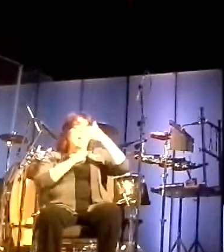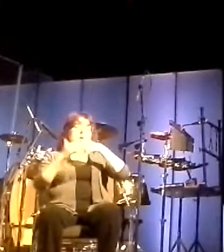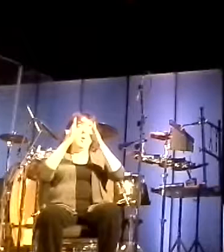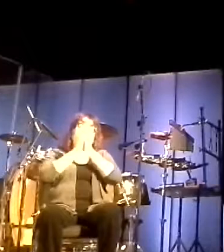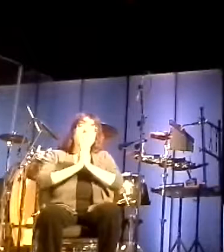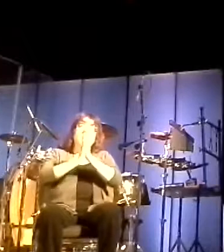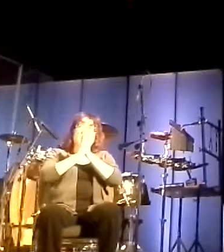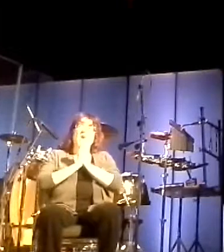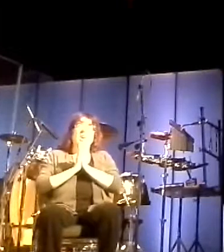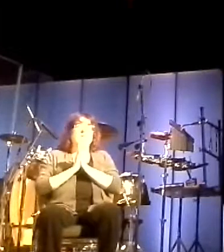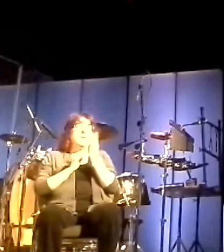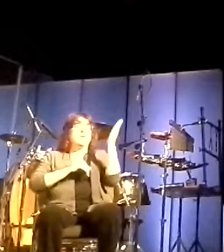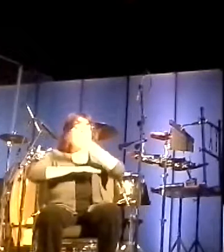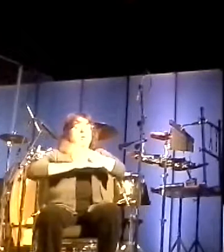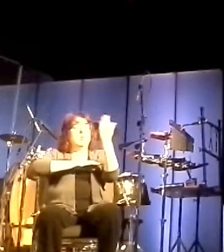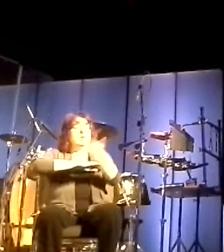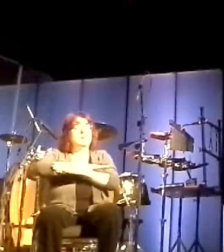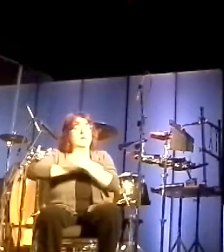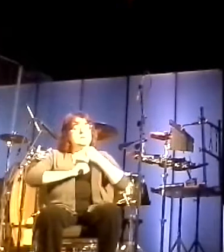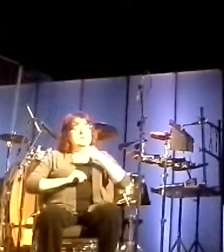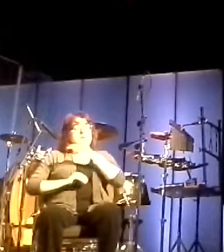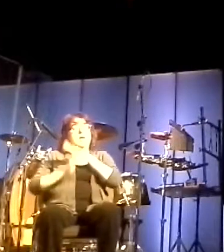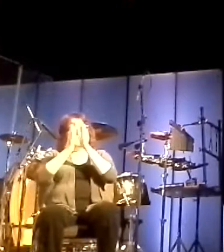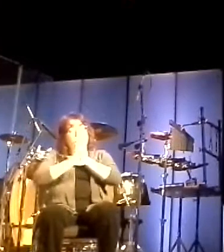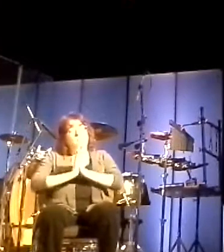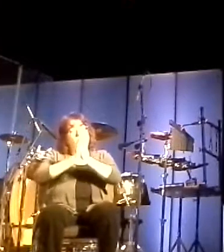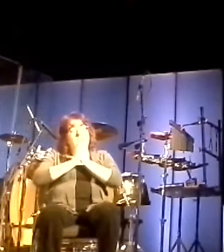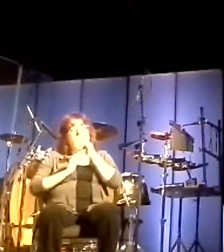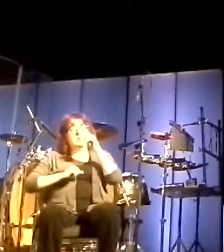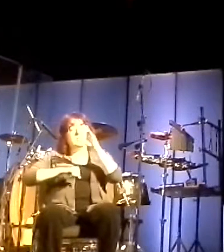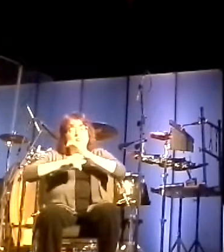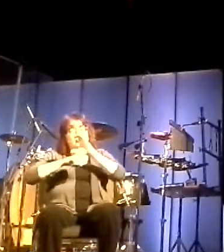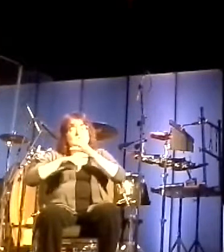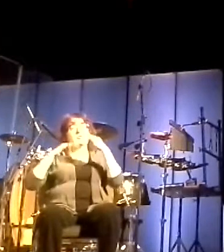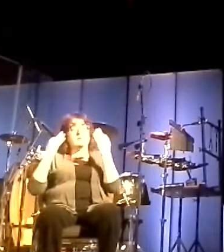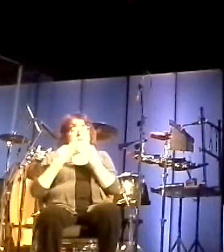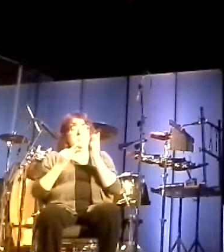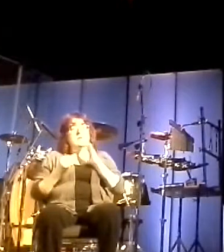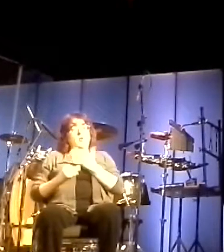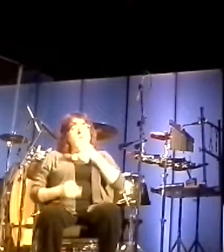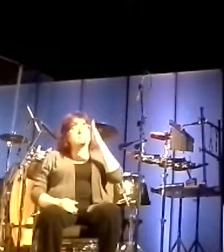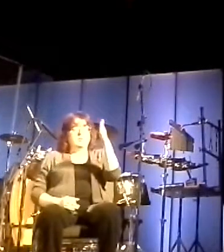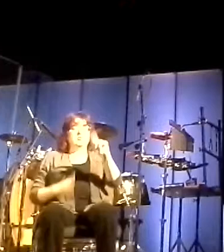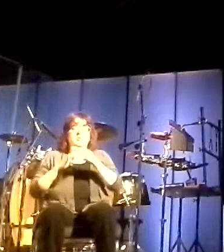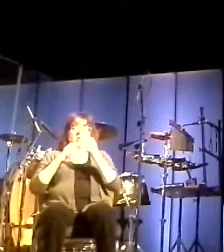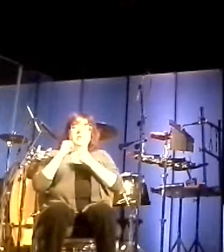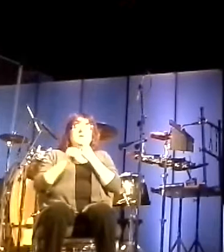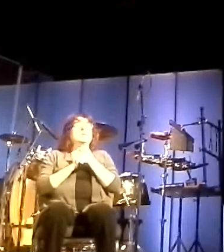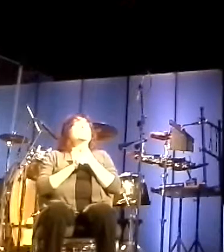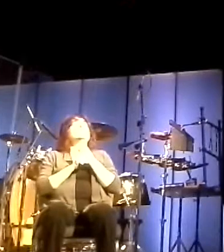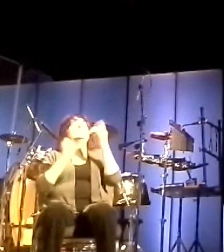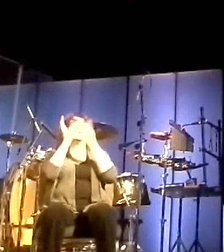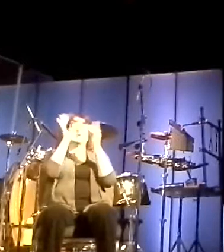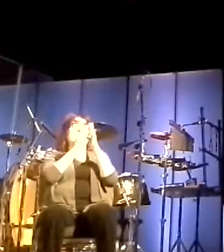praying. We spent the first 24 hours together as a staff this year praying for this church family, for our future. We just started the year saying, Jesus, we need you. Nothing